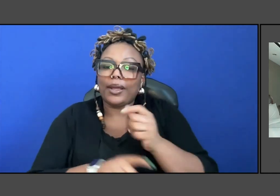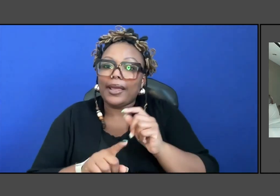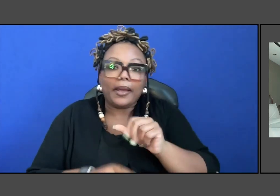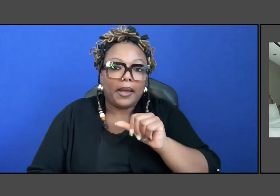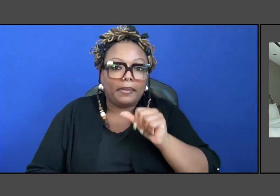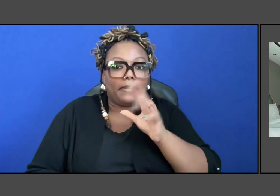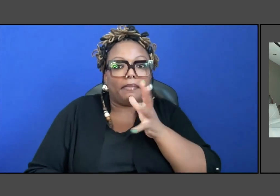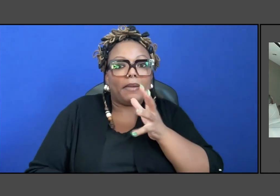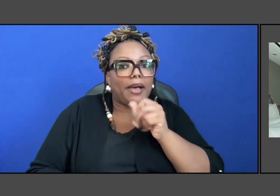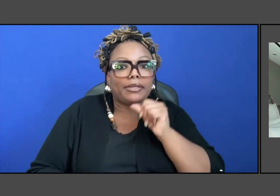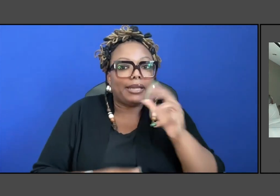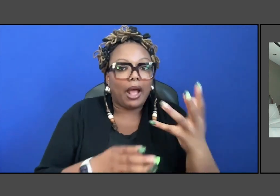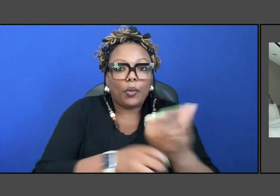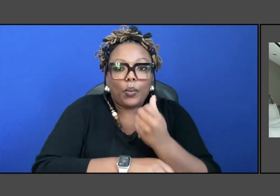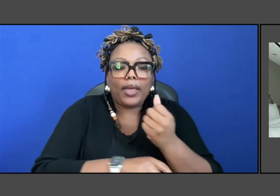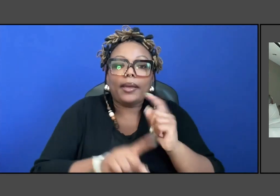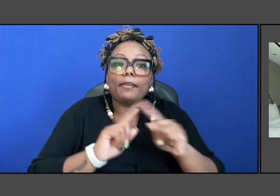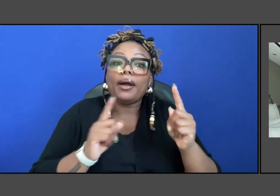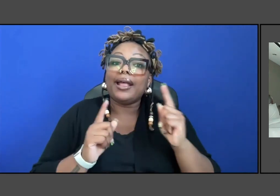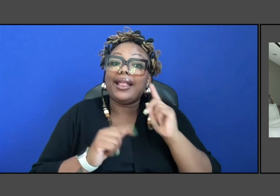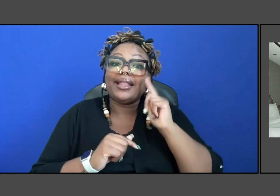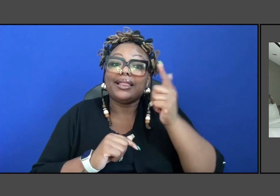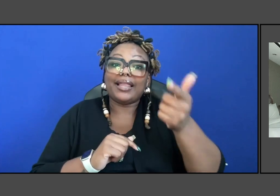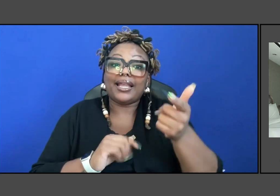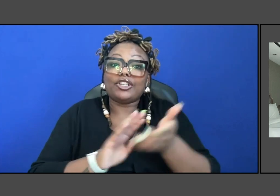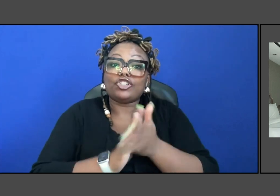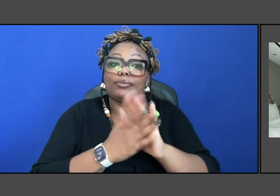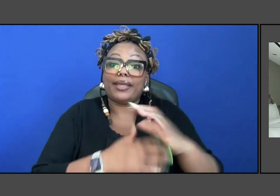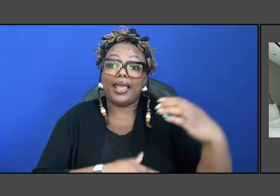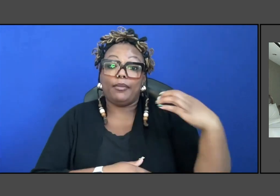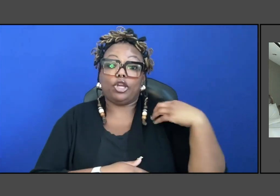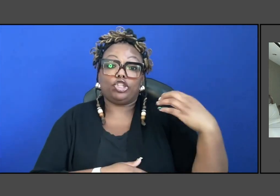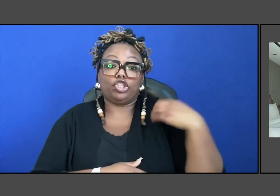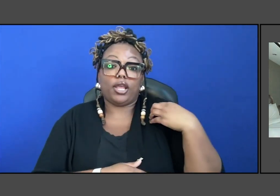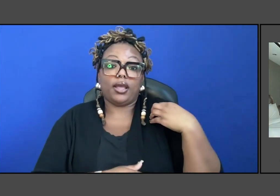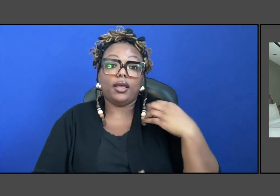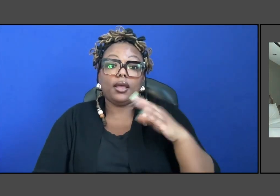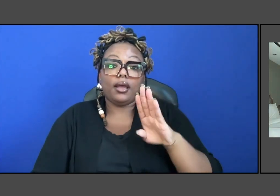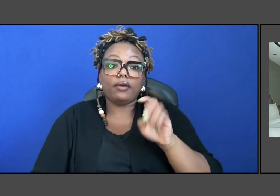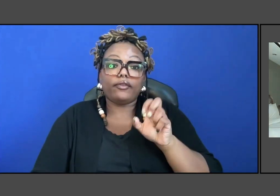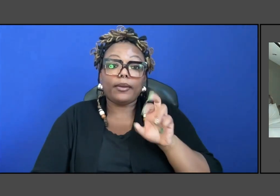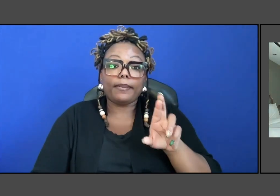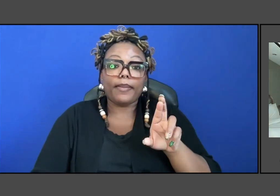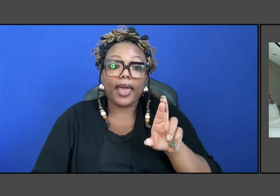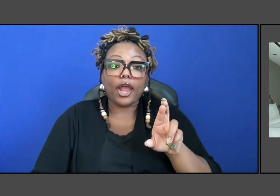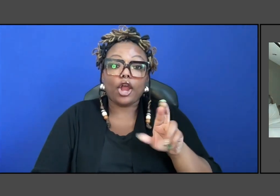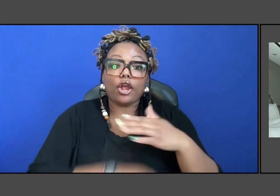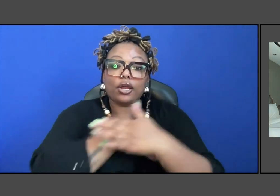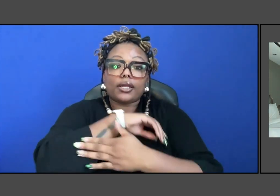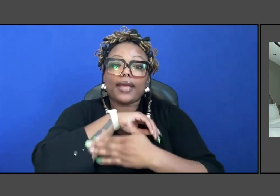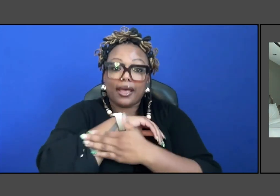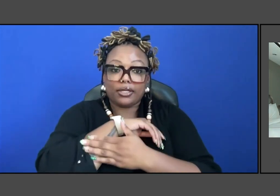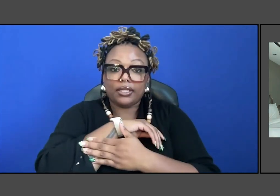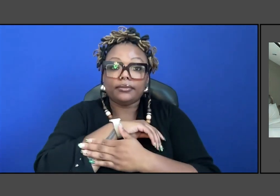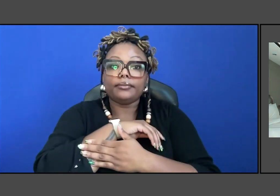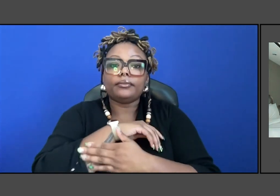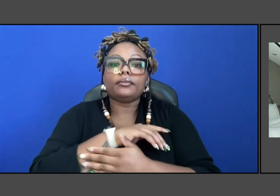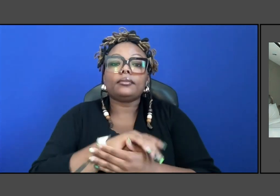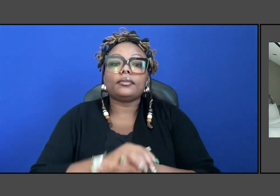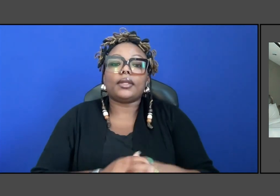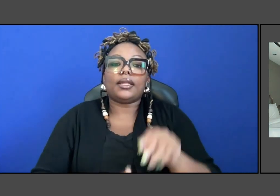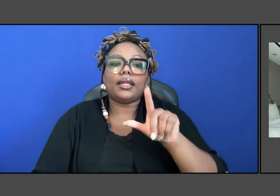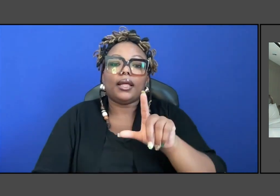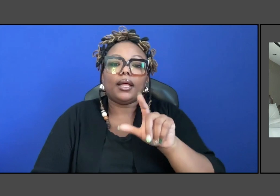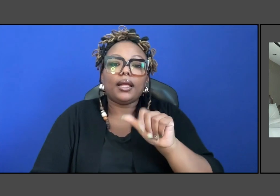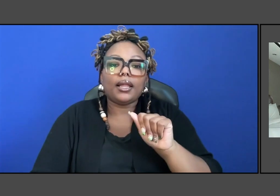be a chair for Bexar County, which includes San Antonio, in La Raza Unida Party, which,